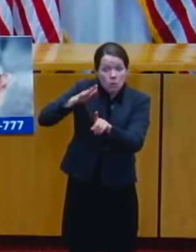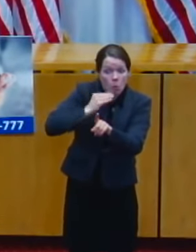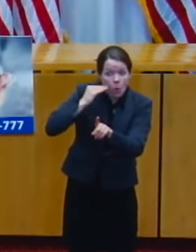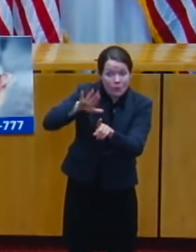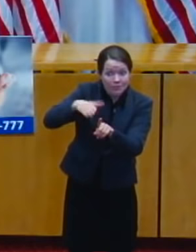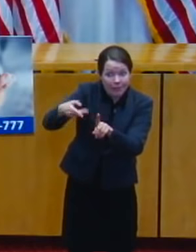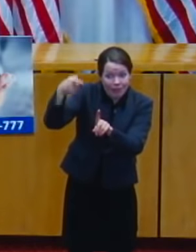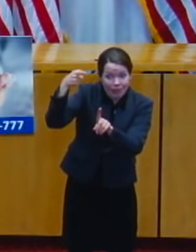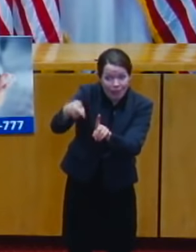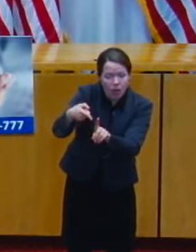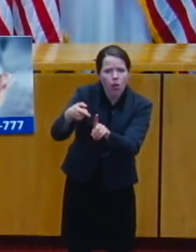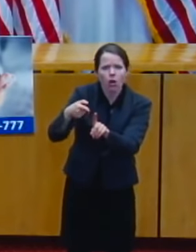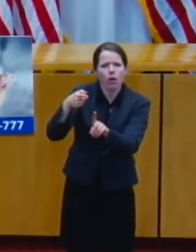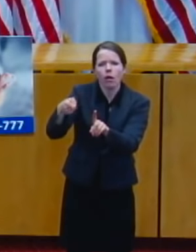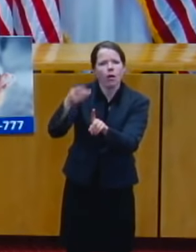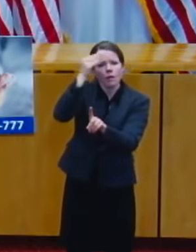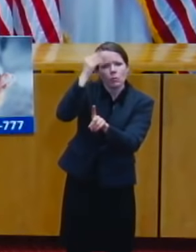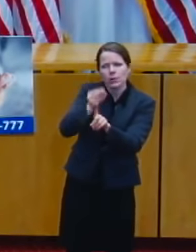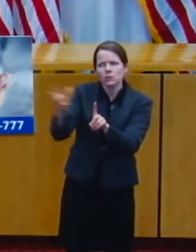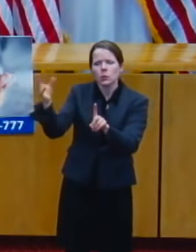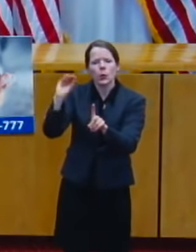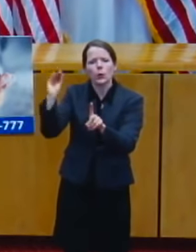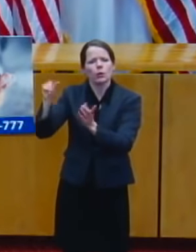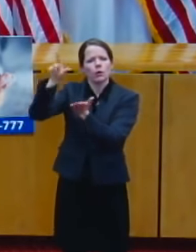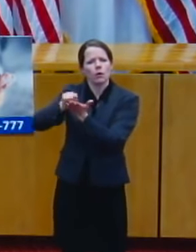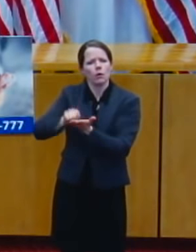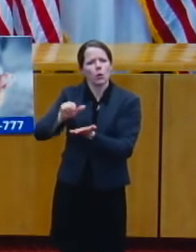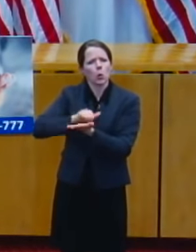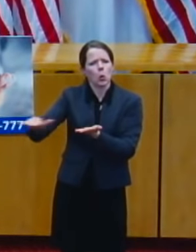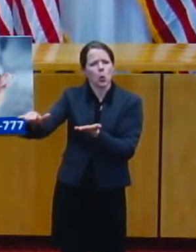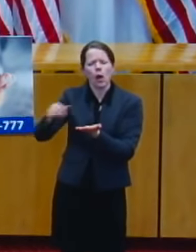So we, as you know,